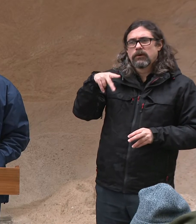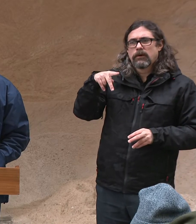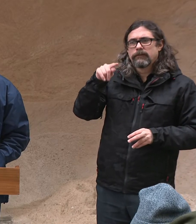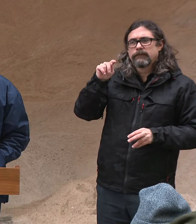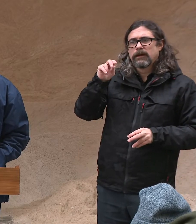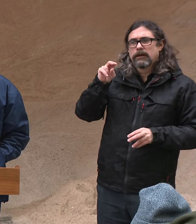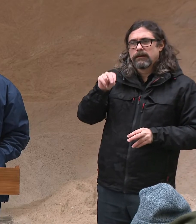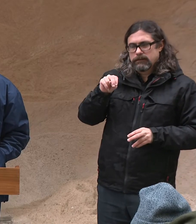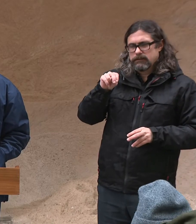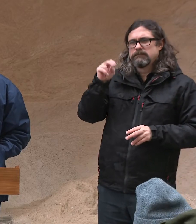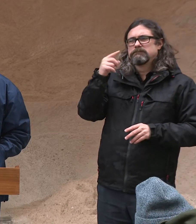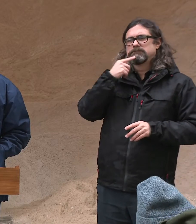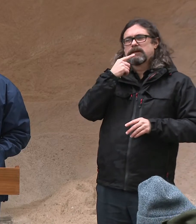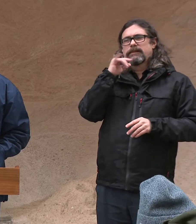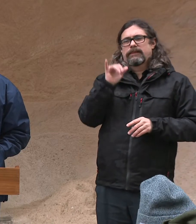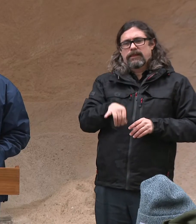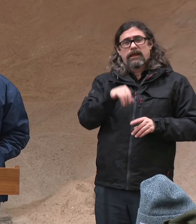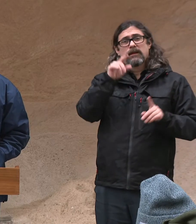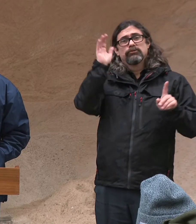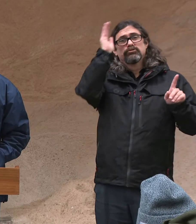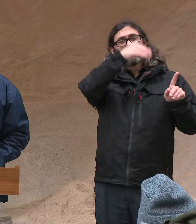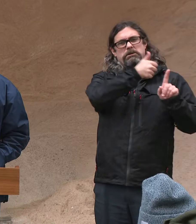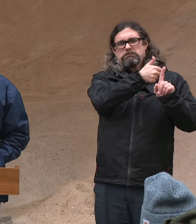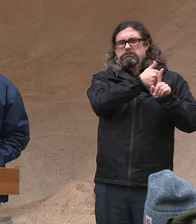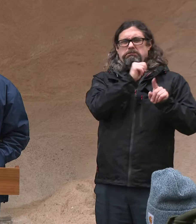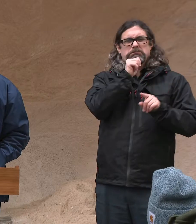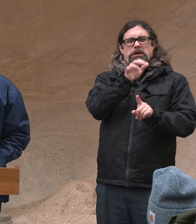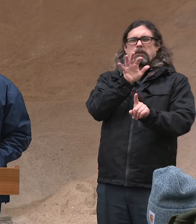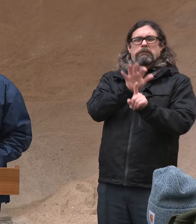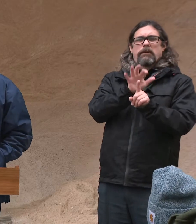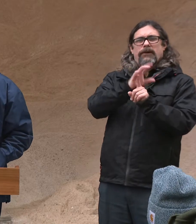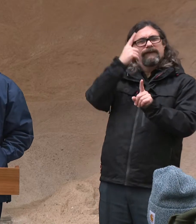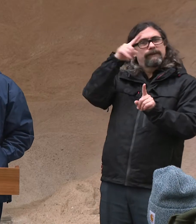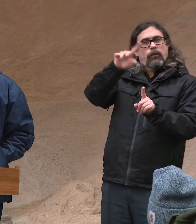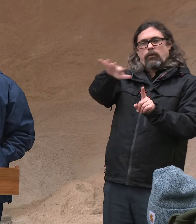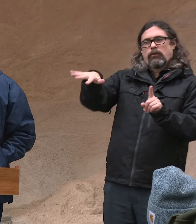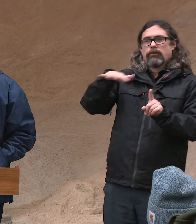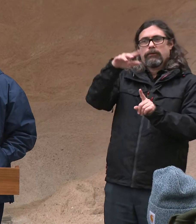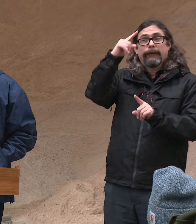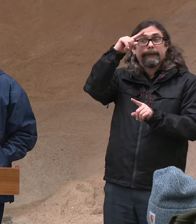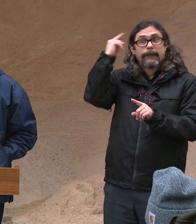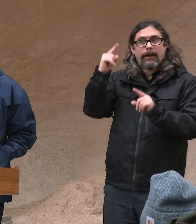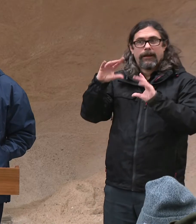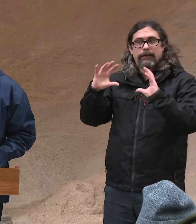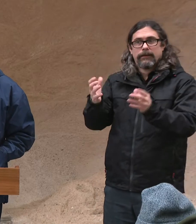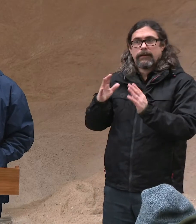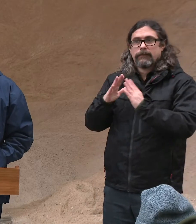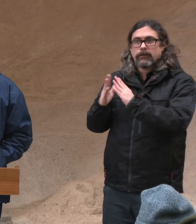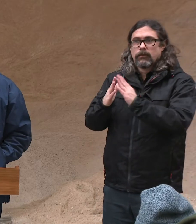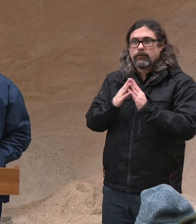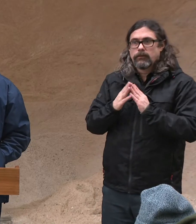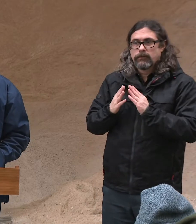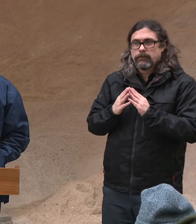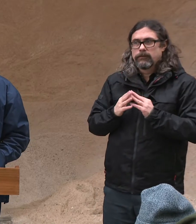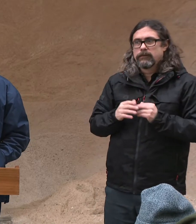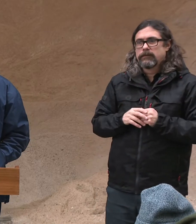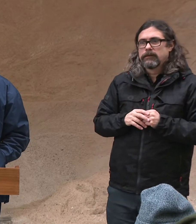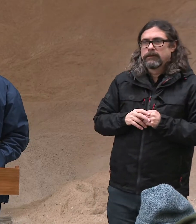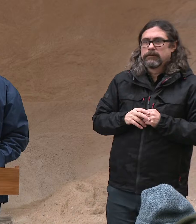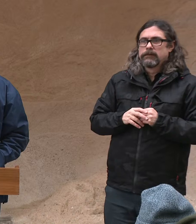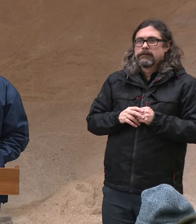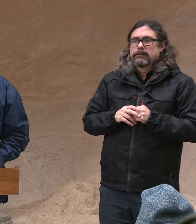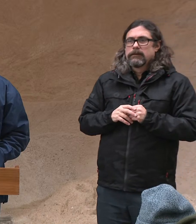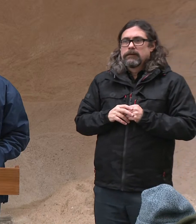Said yesterday he was worried that maybe Trump might be trying to use you for some sort of purpose. I was wondering if you could talk a little bit about how